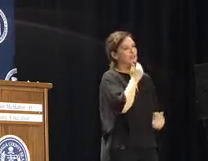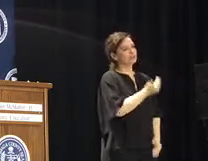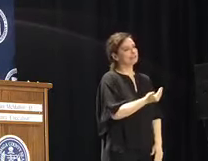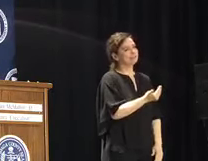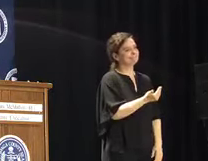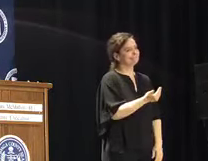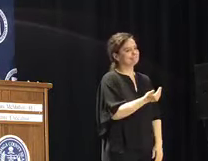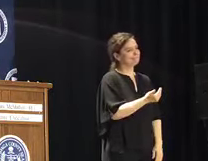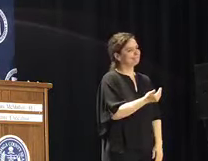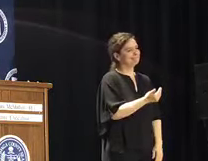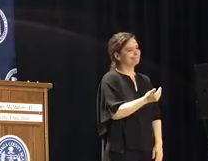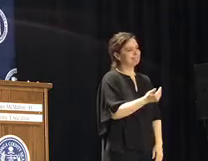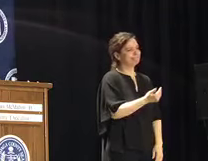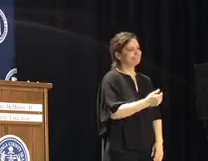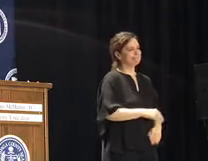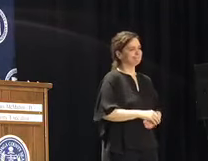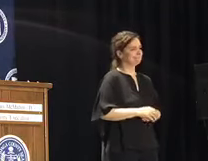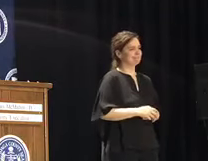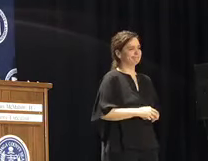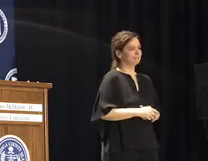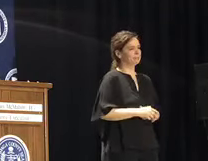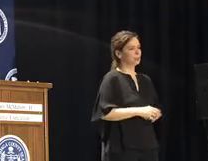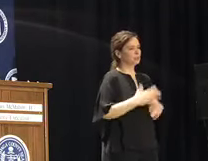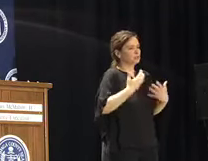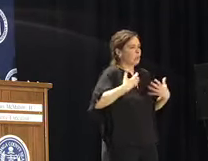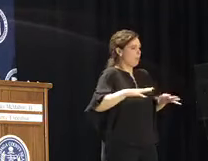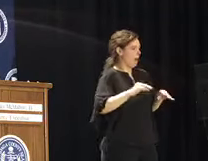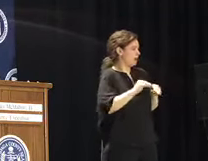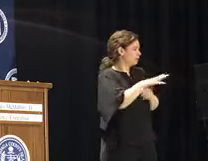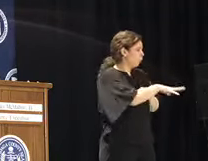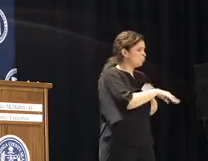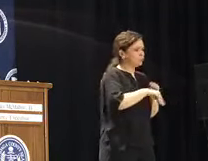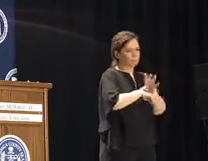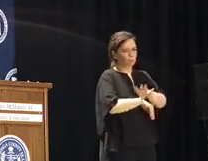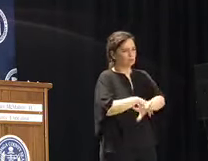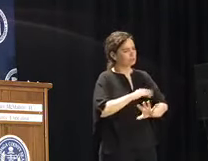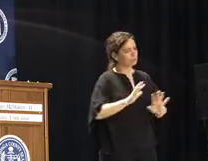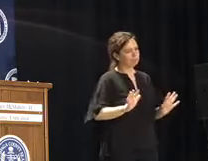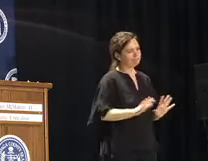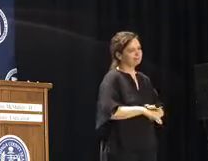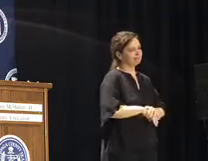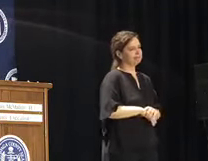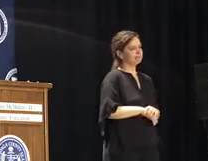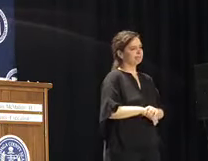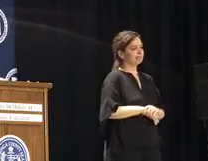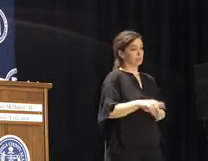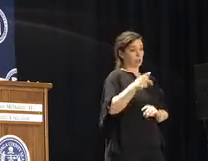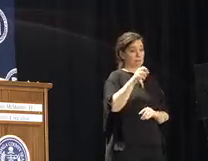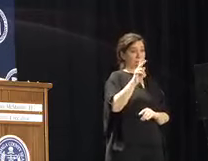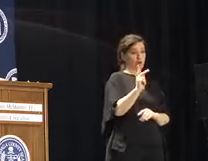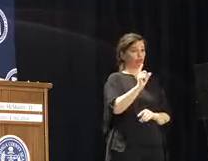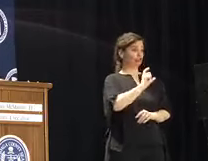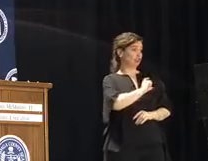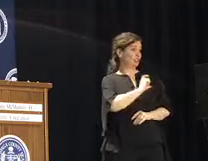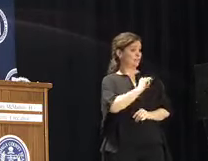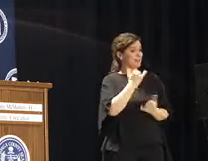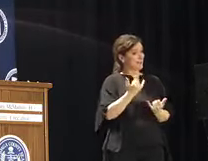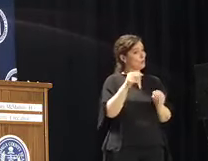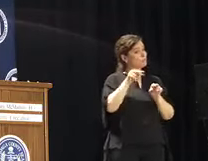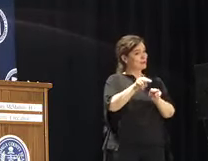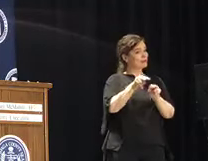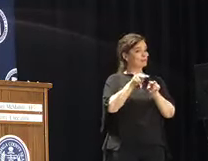household to household. So that's why our park rangers are now going to be robustly monitoring our park system,